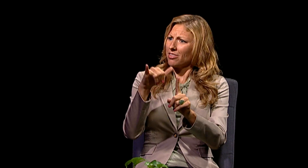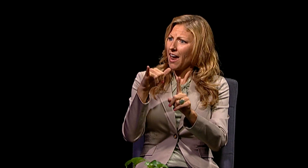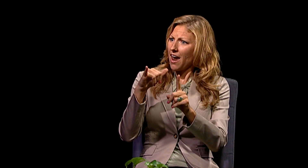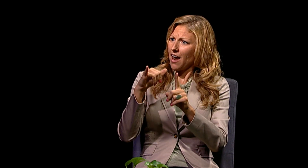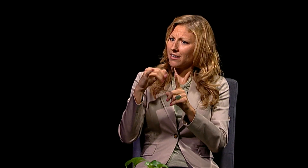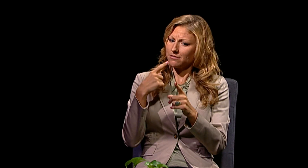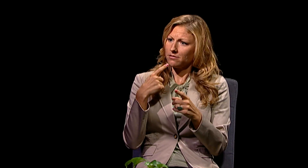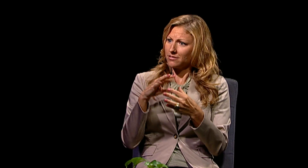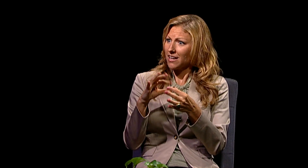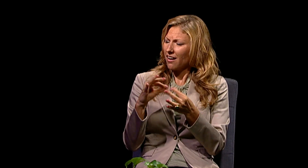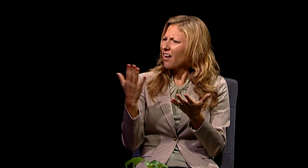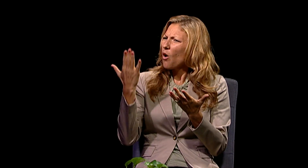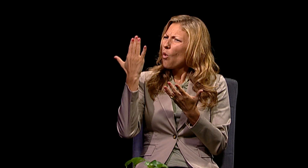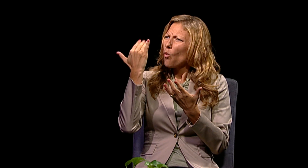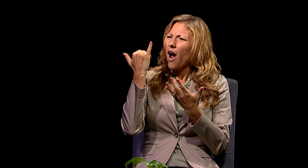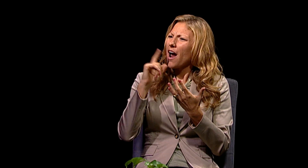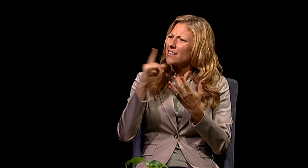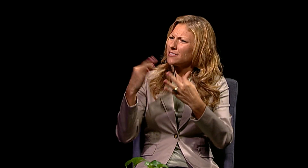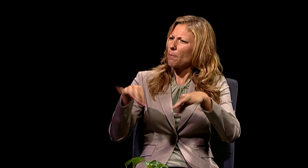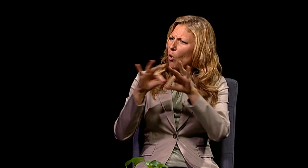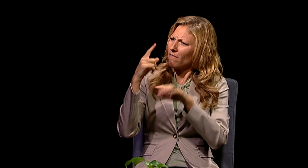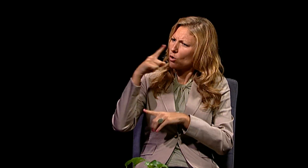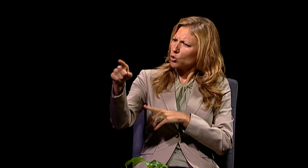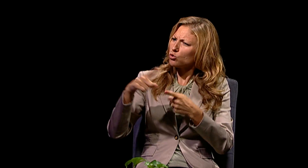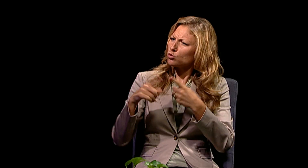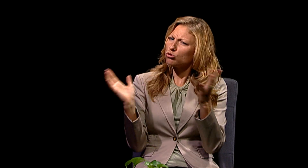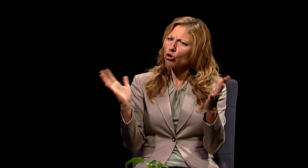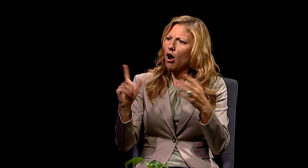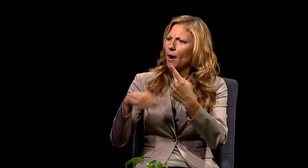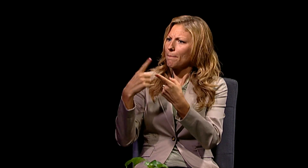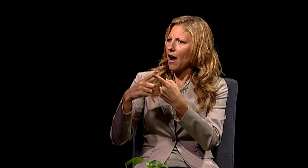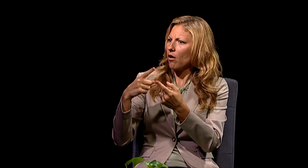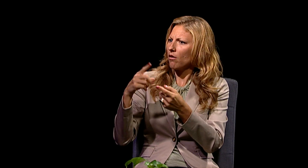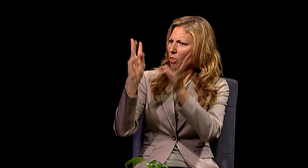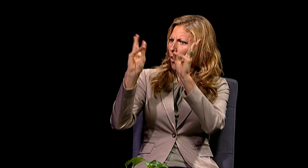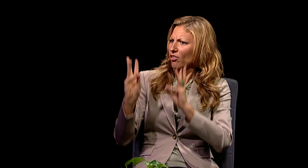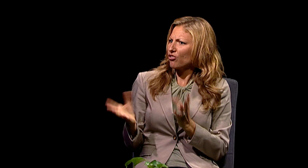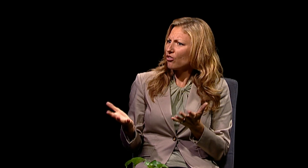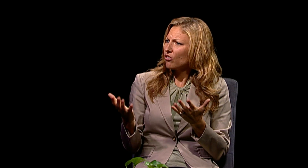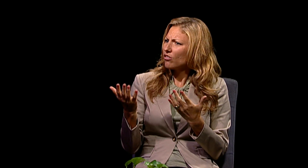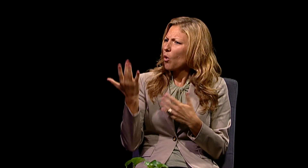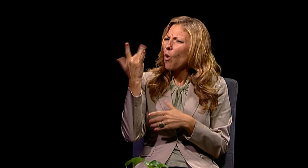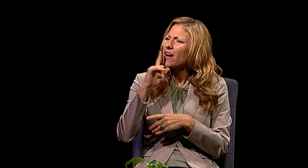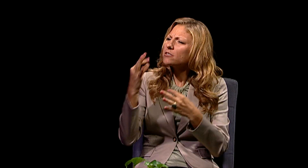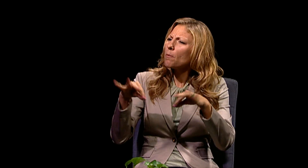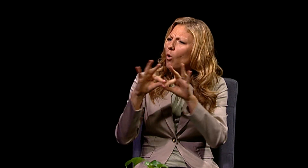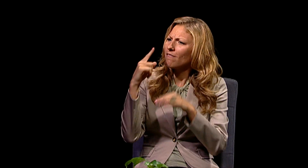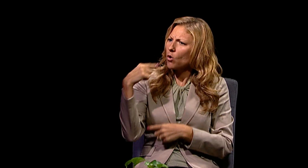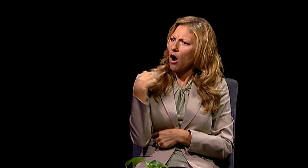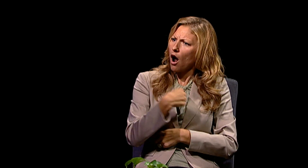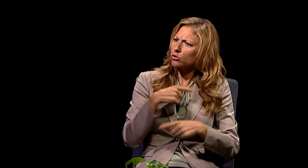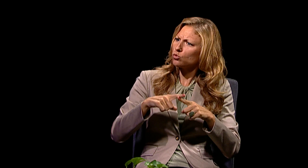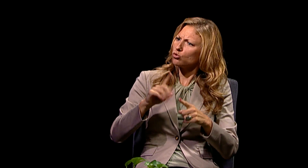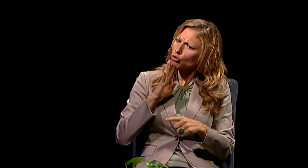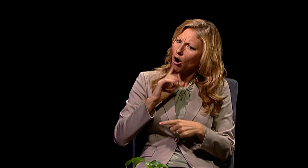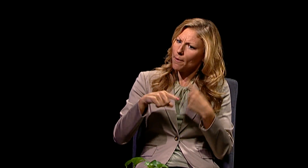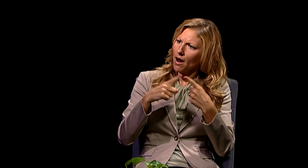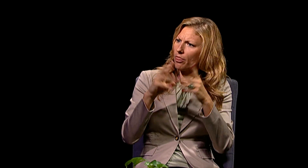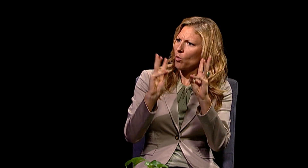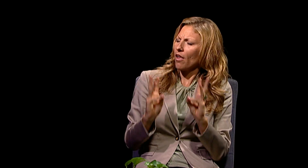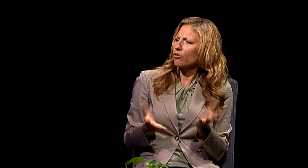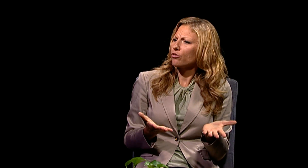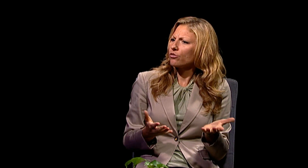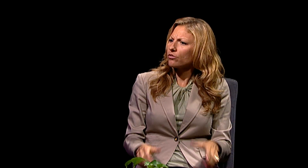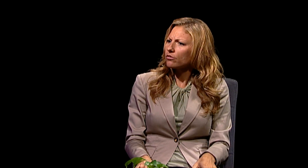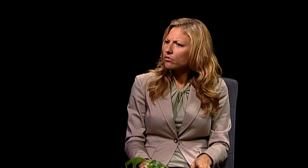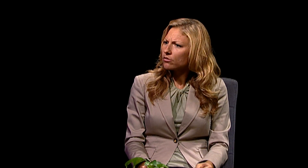those differences. Now, from that, what is important? Why is it important for you to talk about the weather? And what's important for